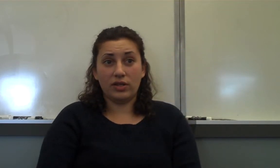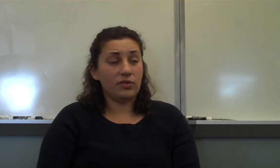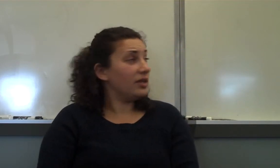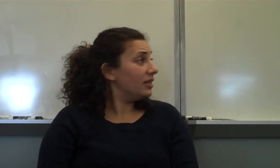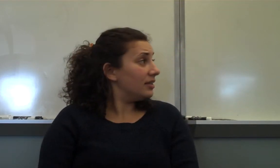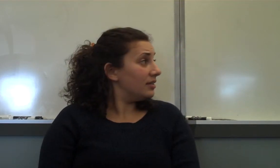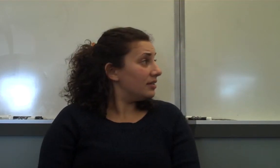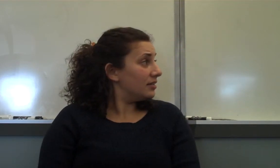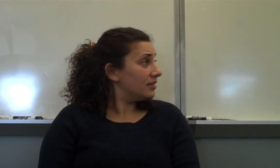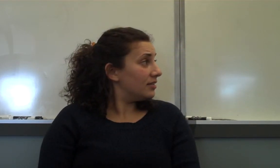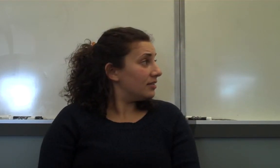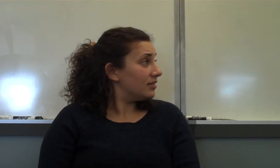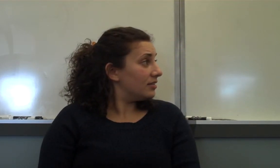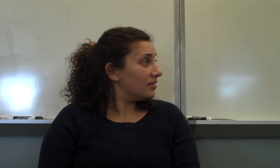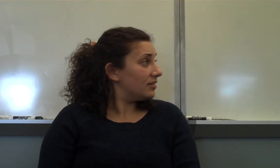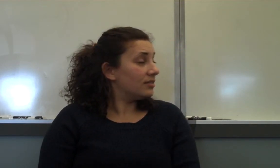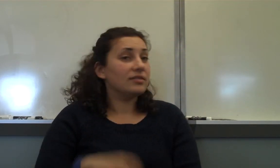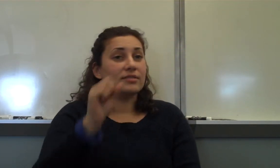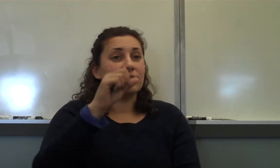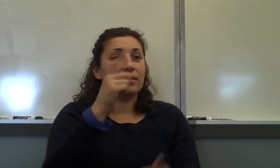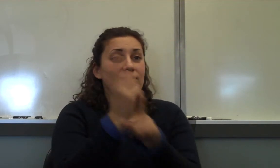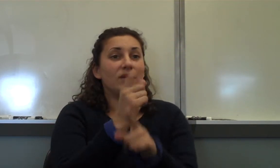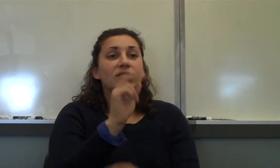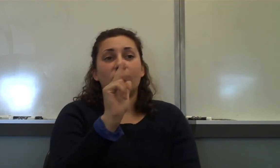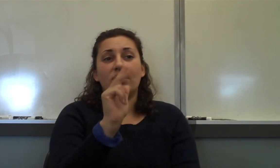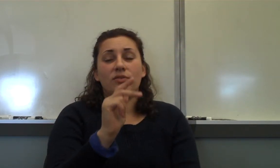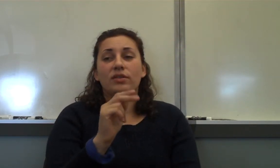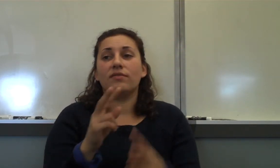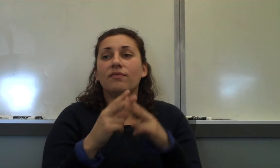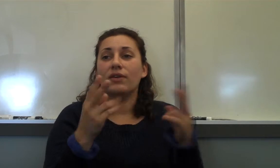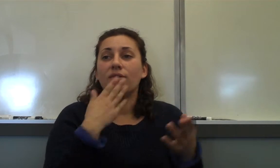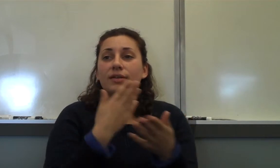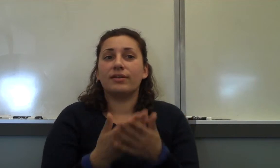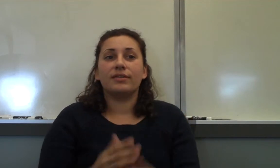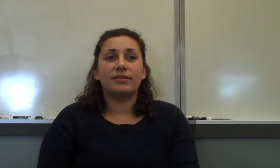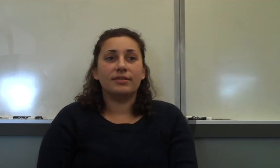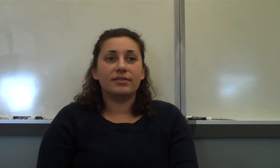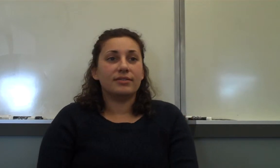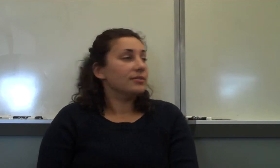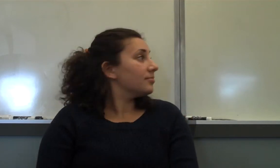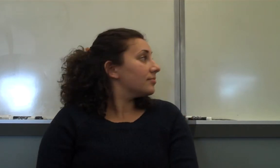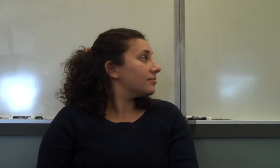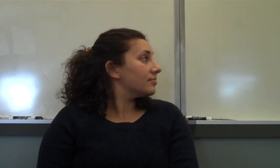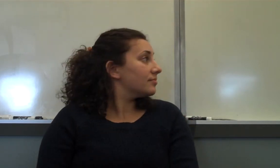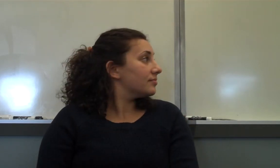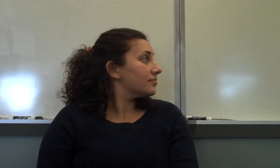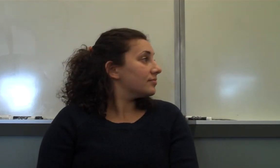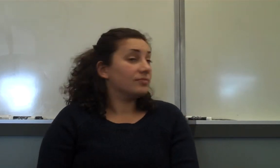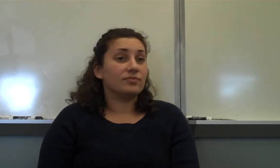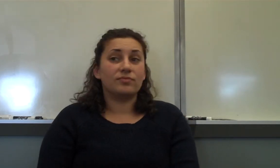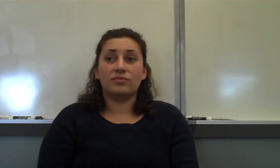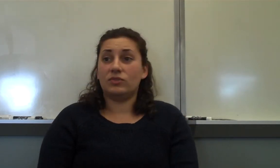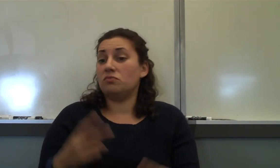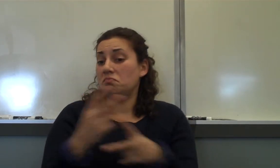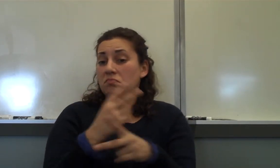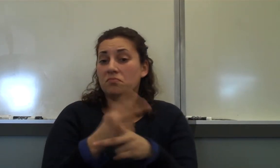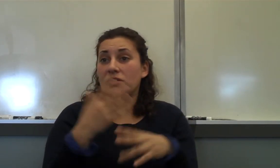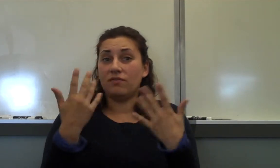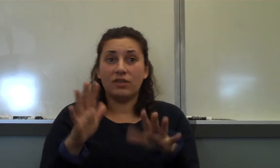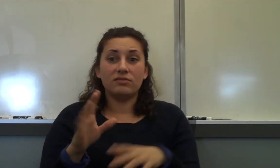23? 23. 23, yes, very good. Okay, so we've got the first multiplication. We've taken 8 and multiplied it by